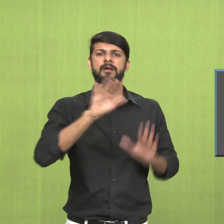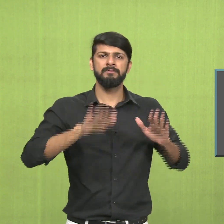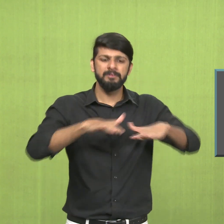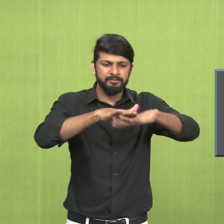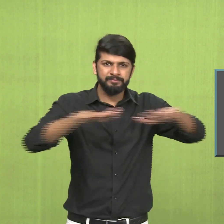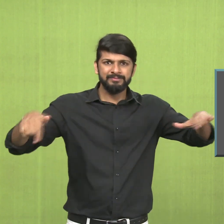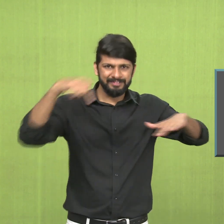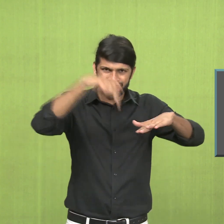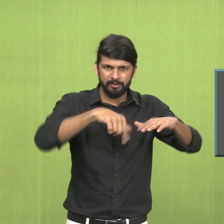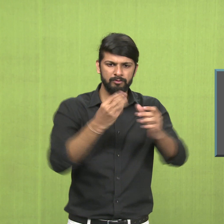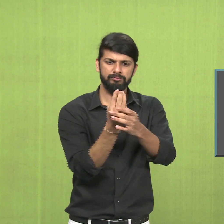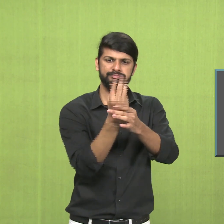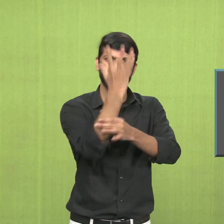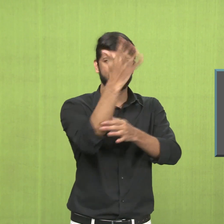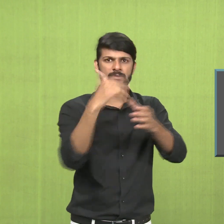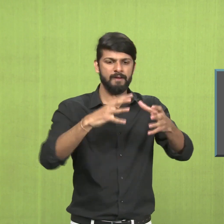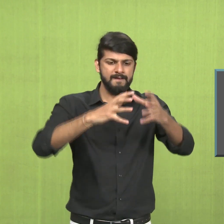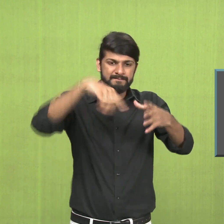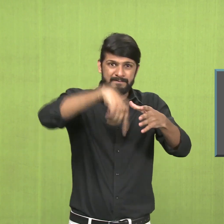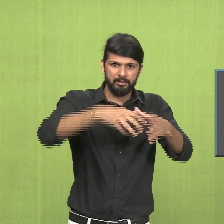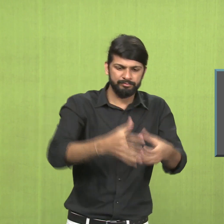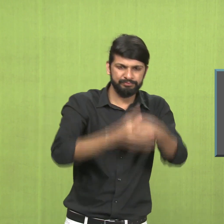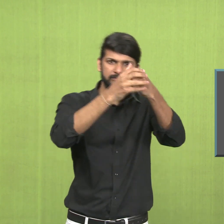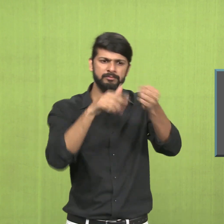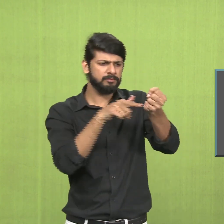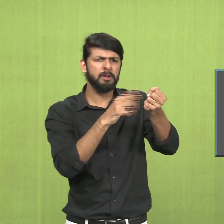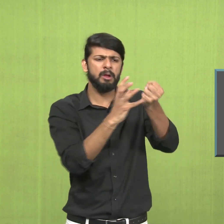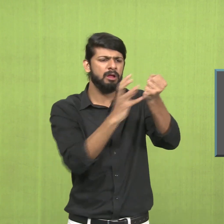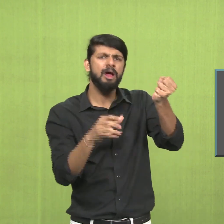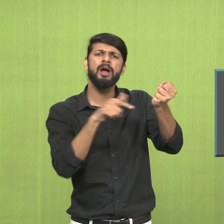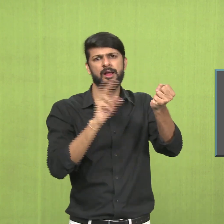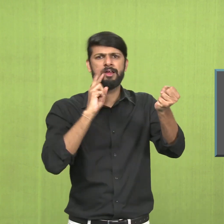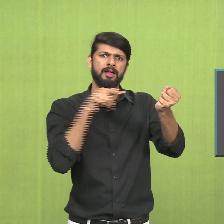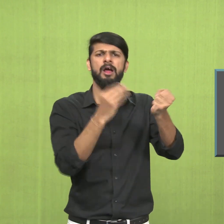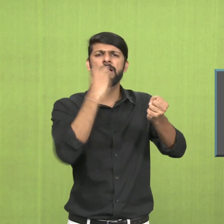yam is a kind of a vegetable. A root,